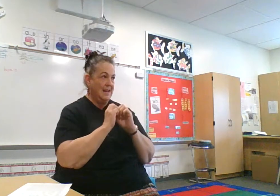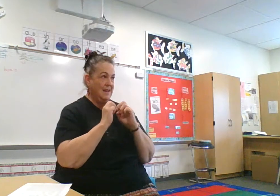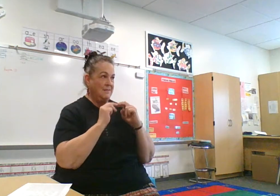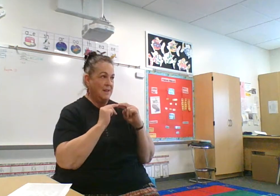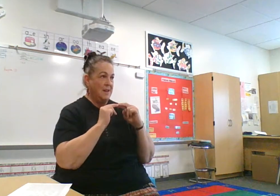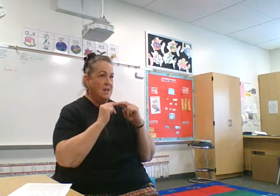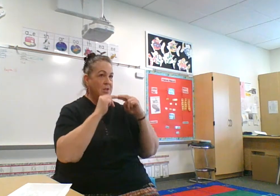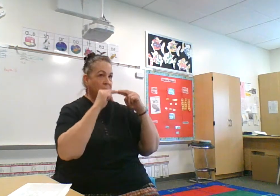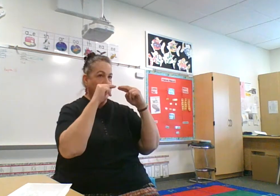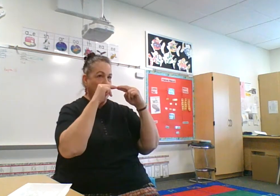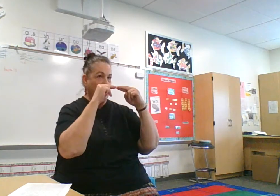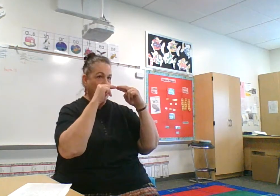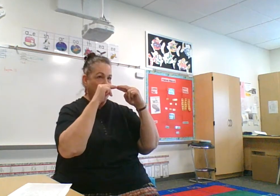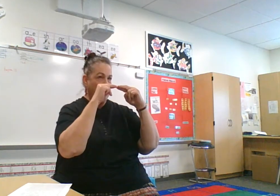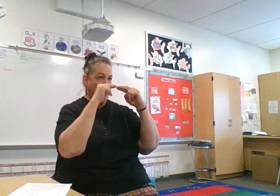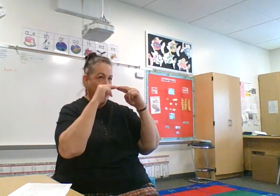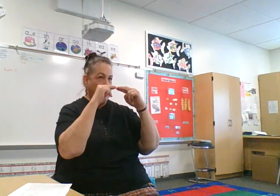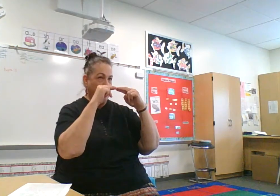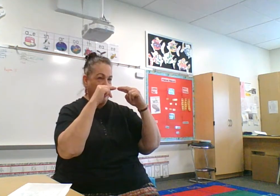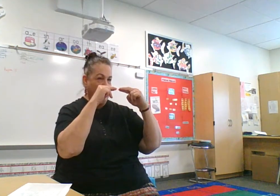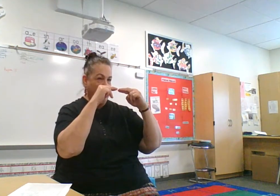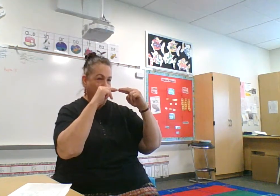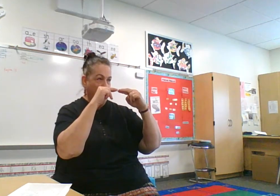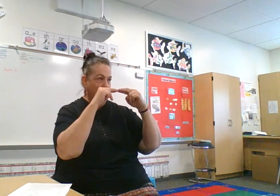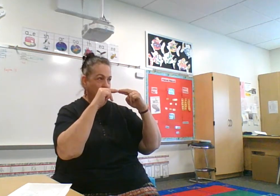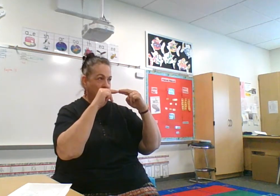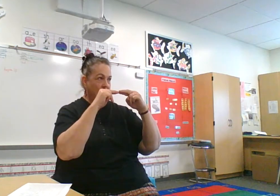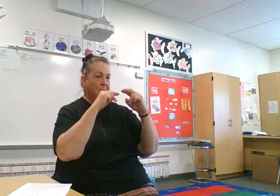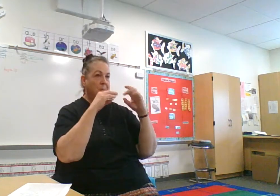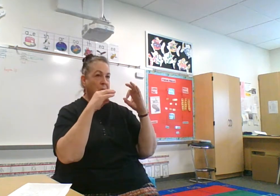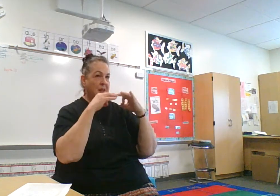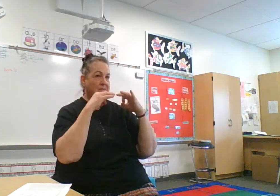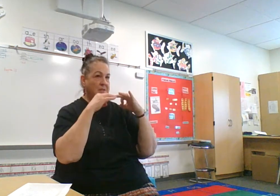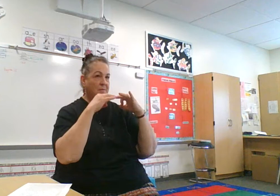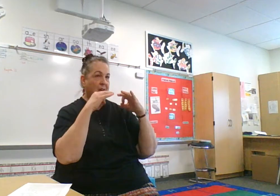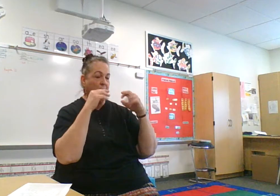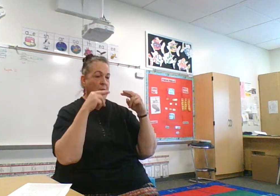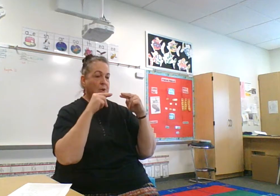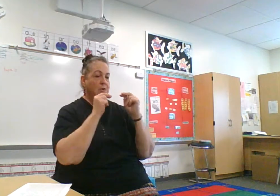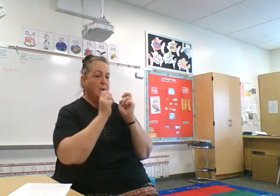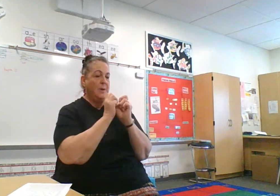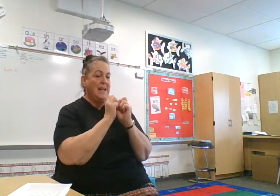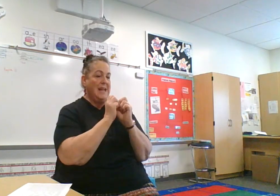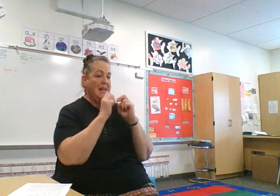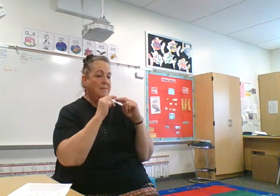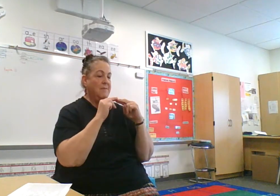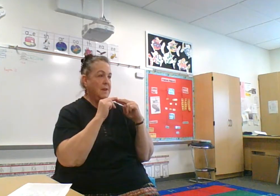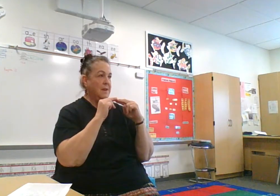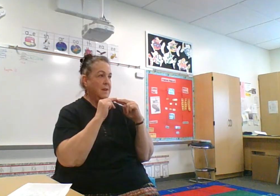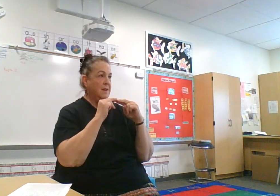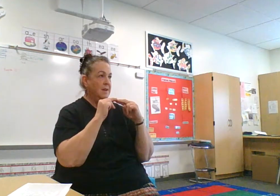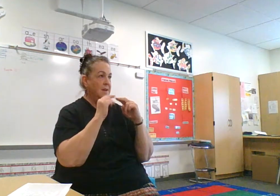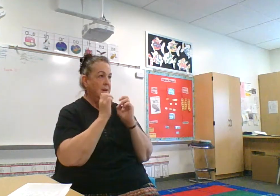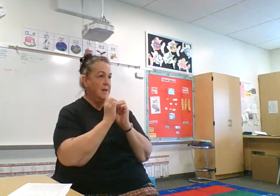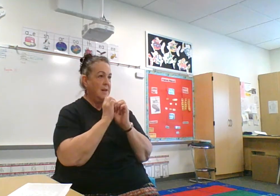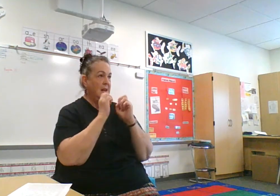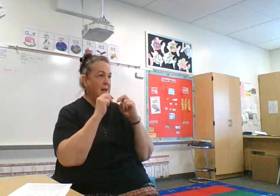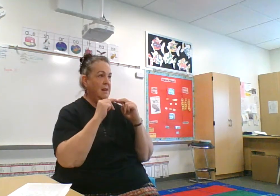So it's kind of like they level off with F's as fair. So even